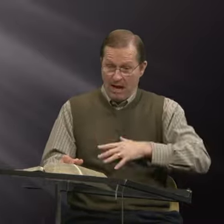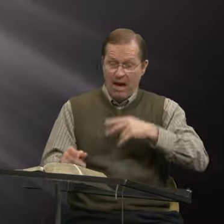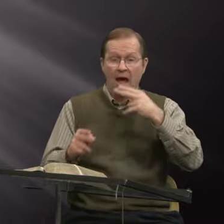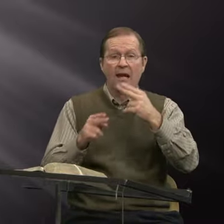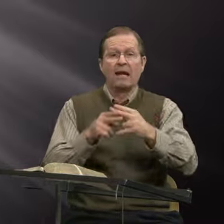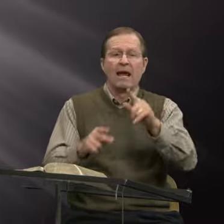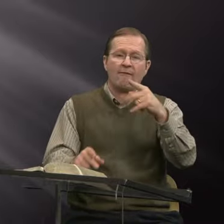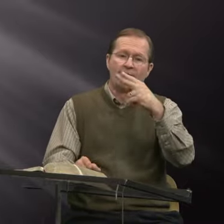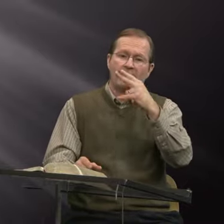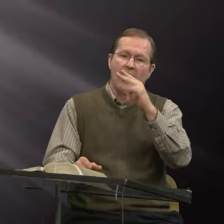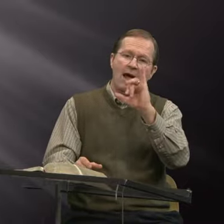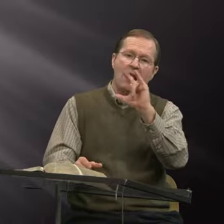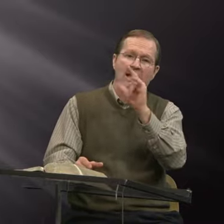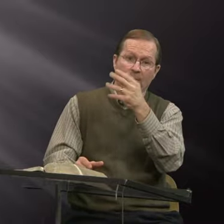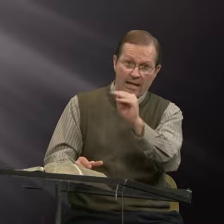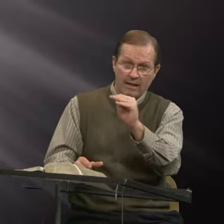In that book, the man Philemon,